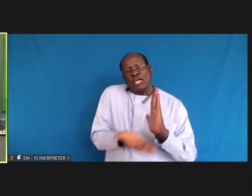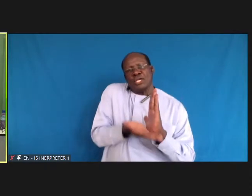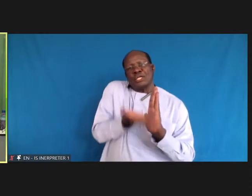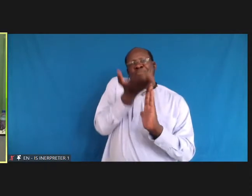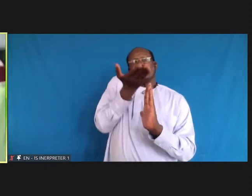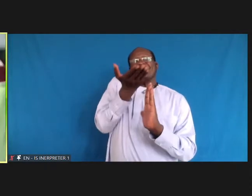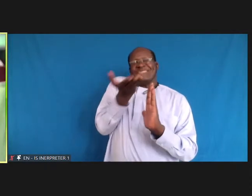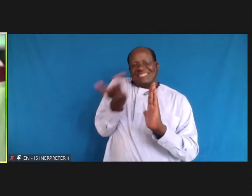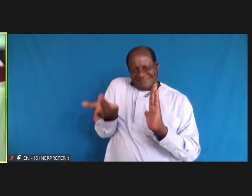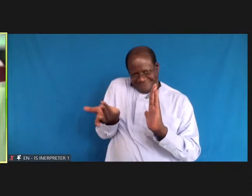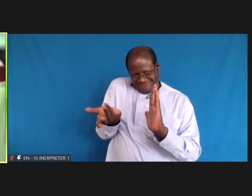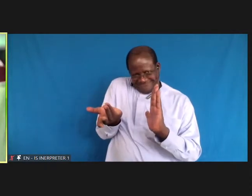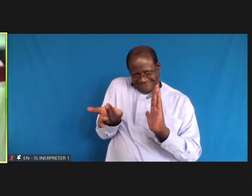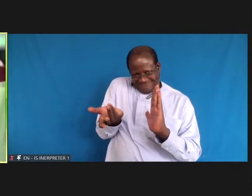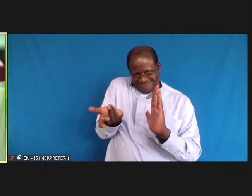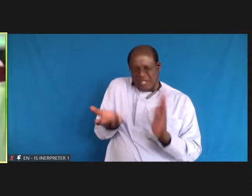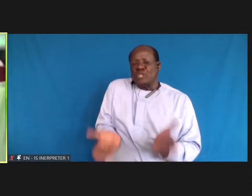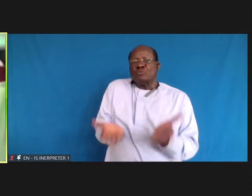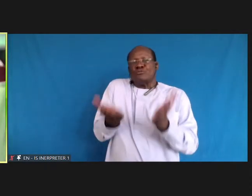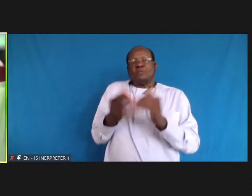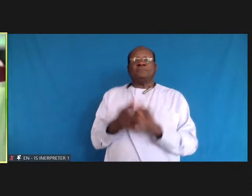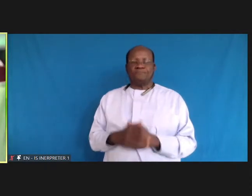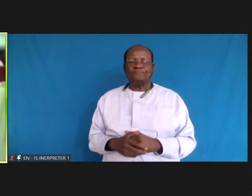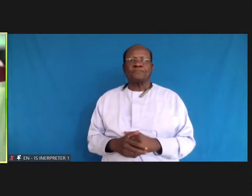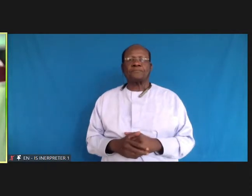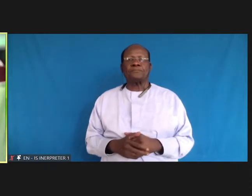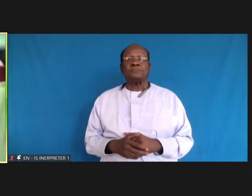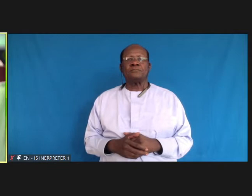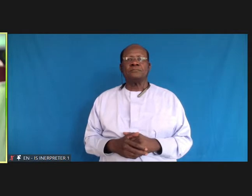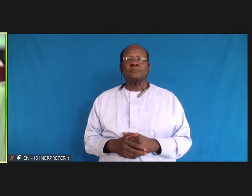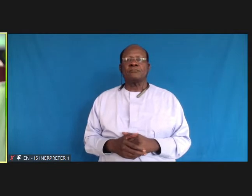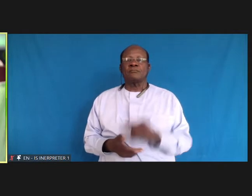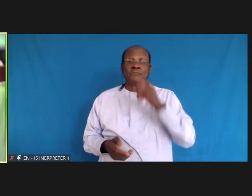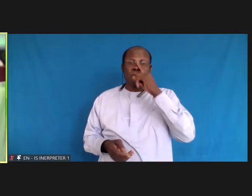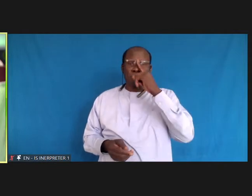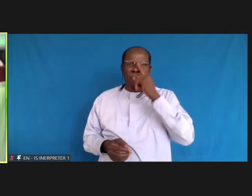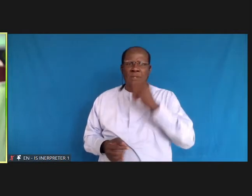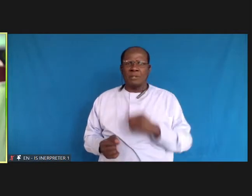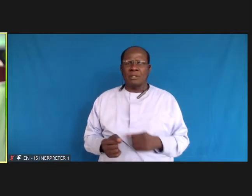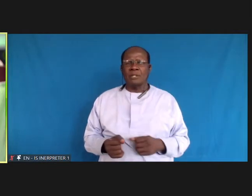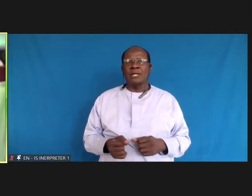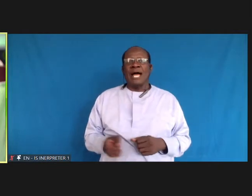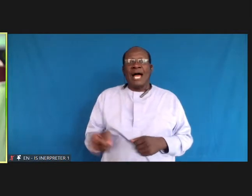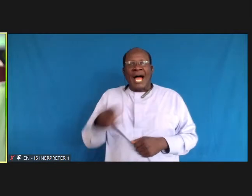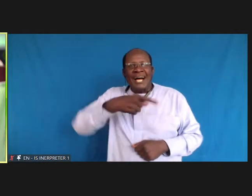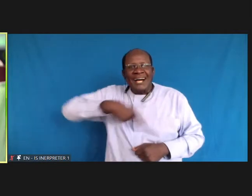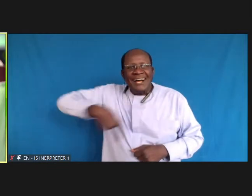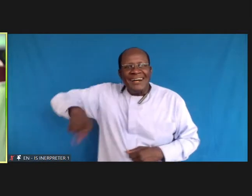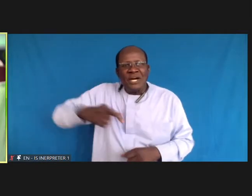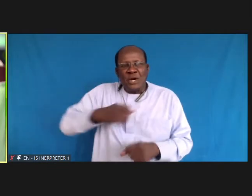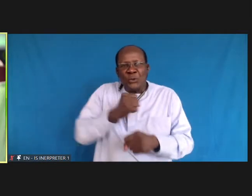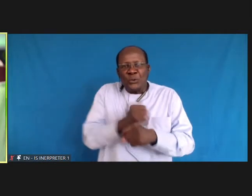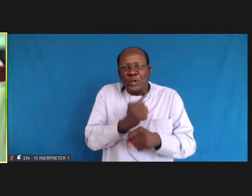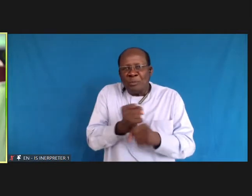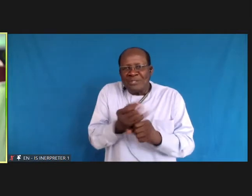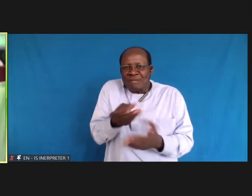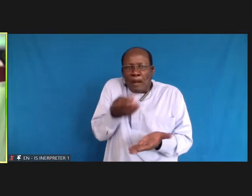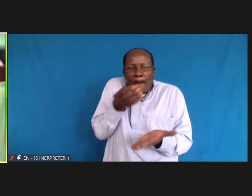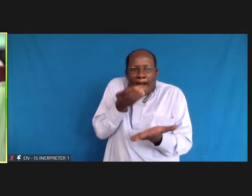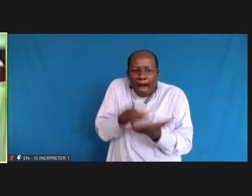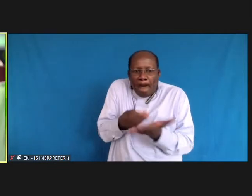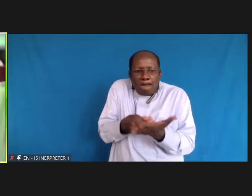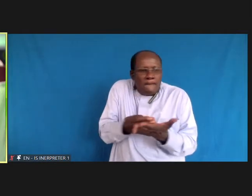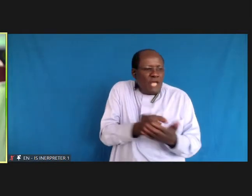thing I want to say when it comes to improvement is we need to have a decentralized mode of funding. There are a lot of people